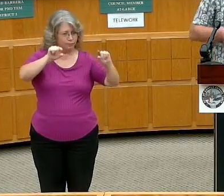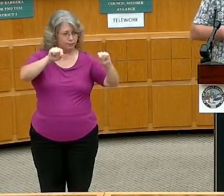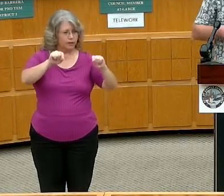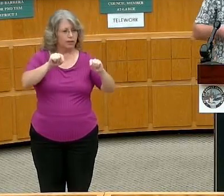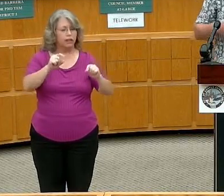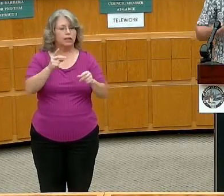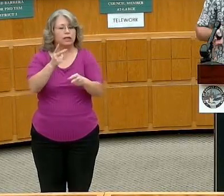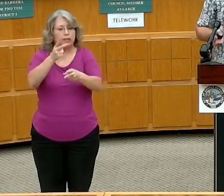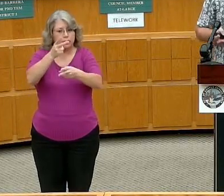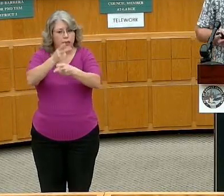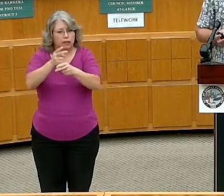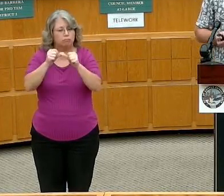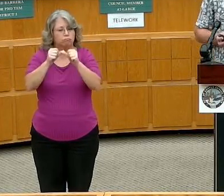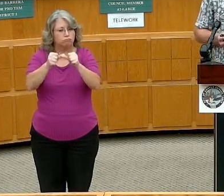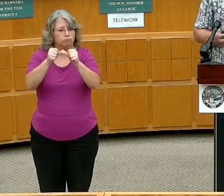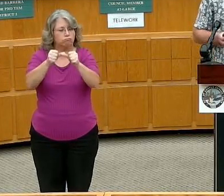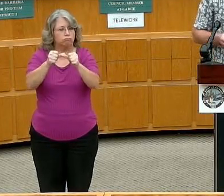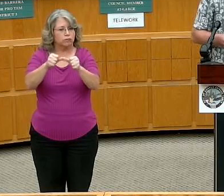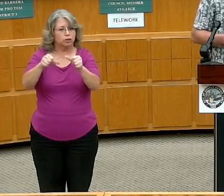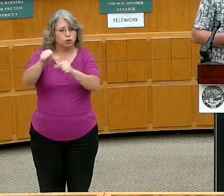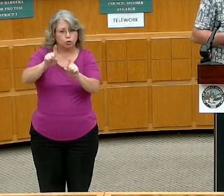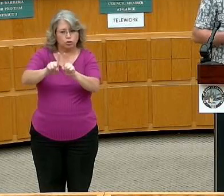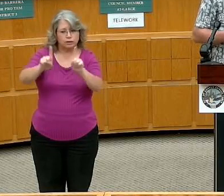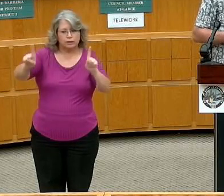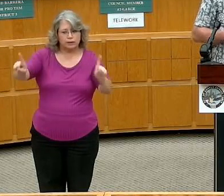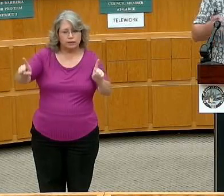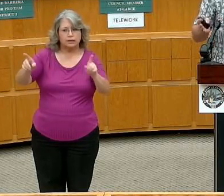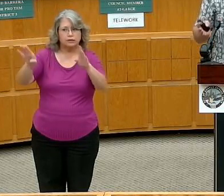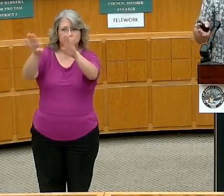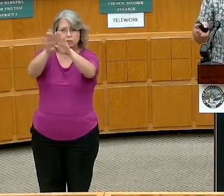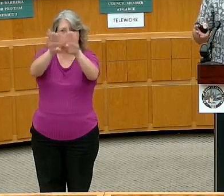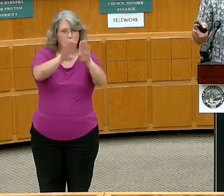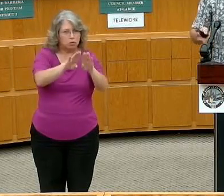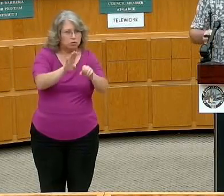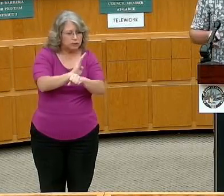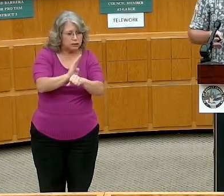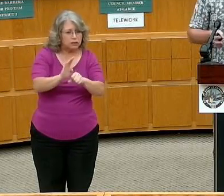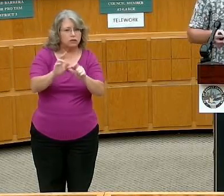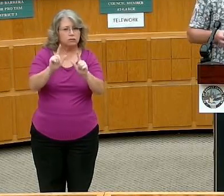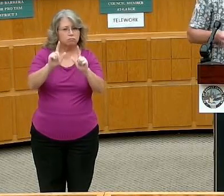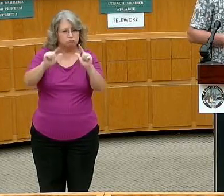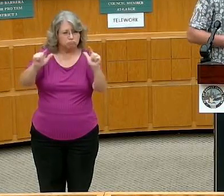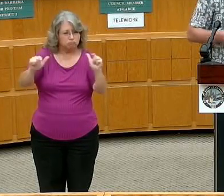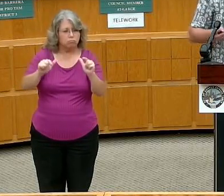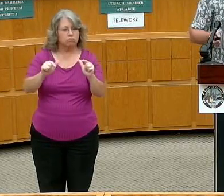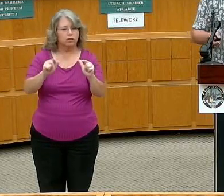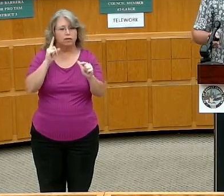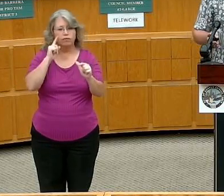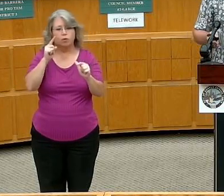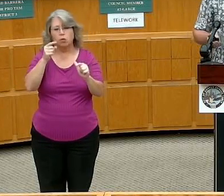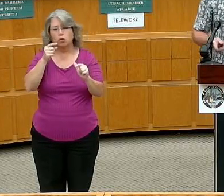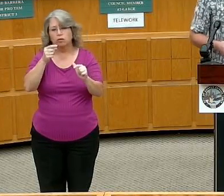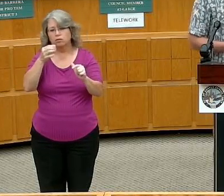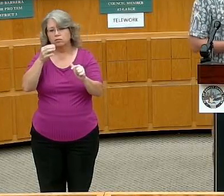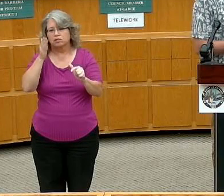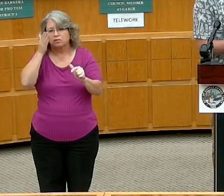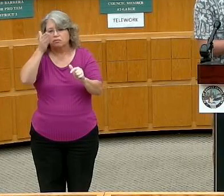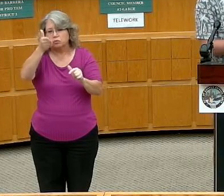future. What's the foreseeable future? Well, until we can project in the future when it's not going to spread for